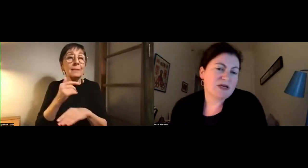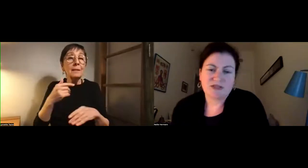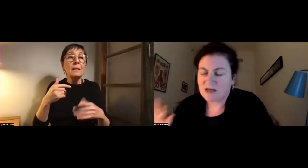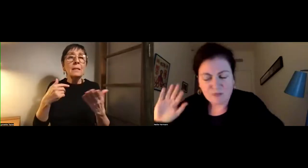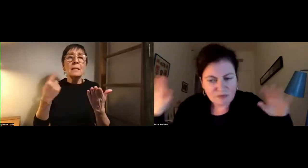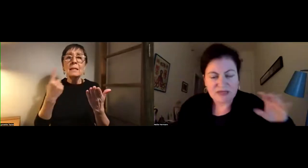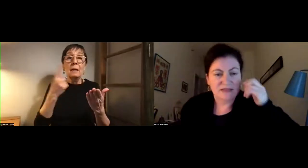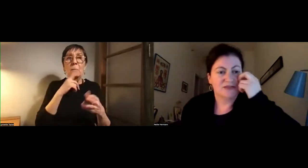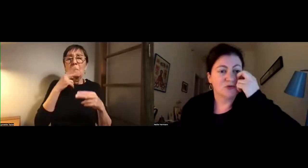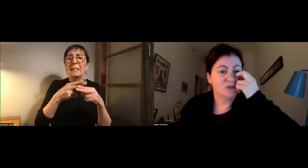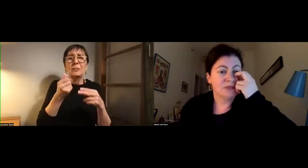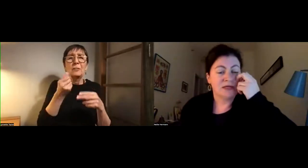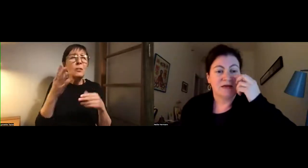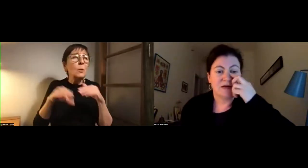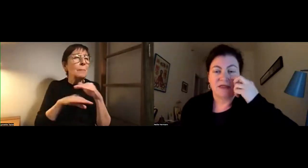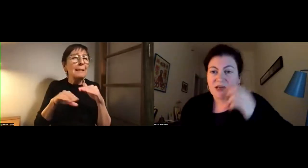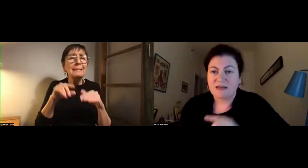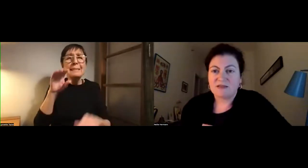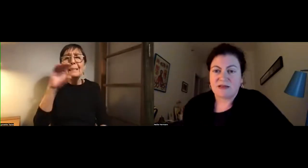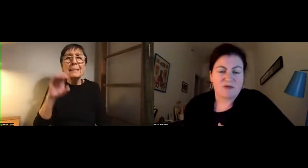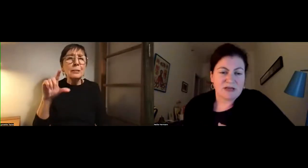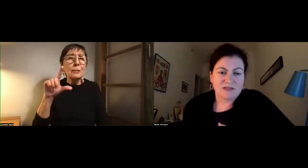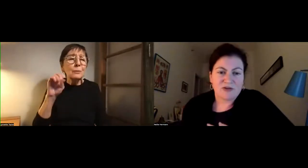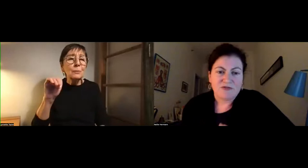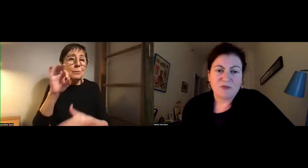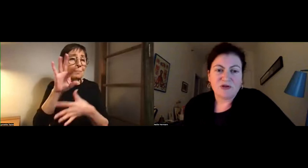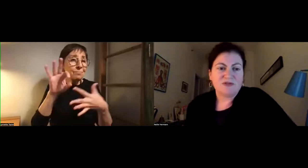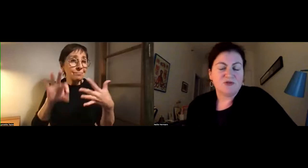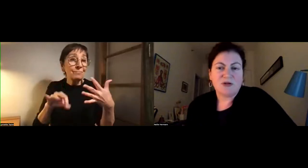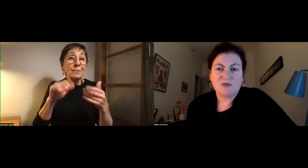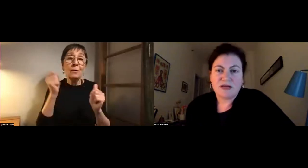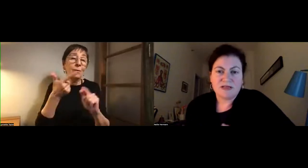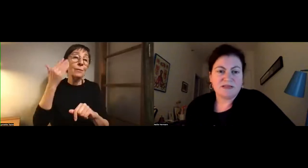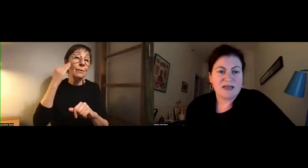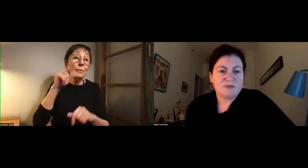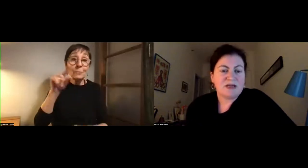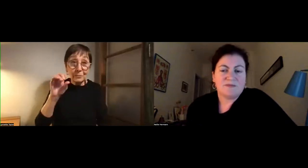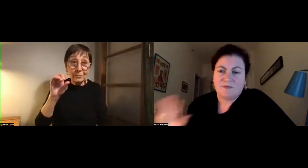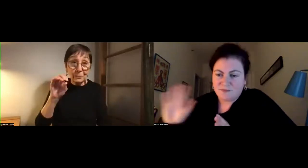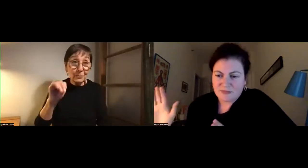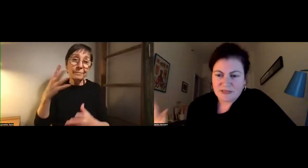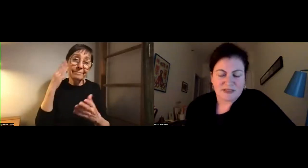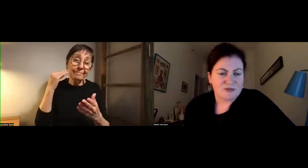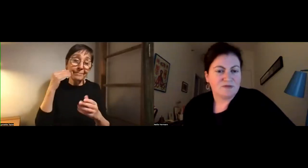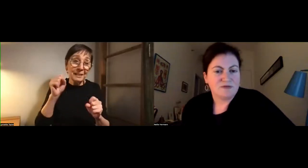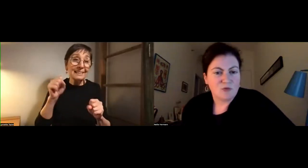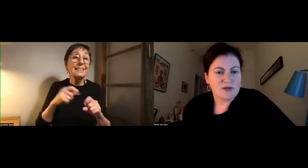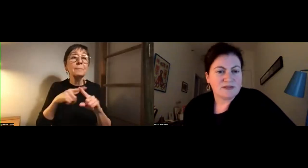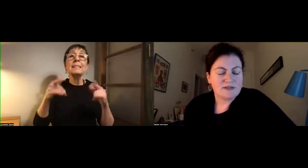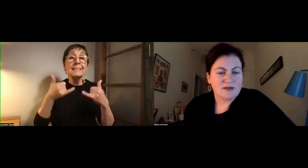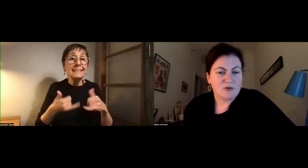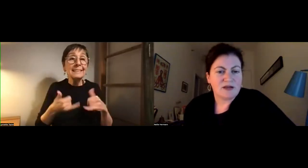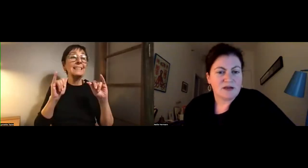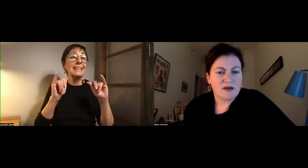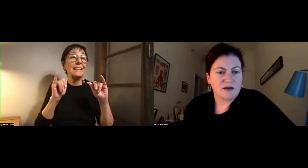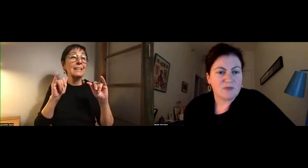just mention a couple basic Zoom things. Everybody's very familiar with Zoom already these days, but still warrants